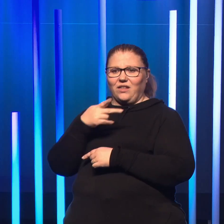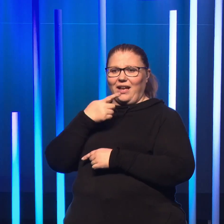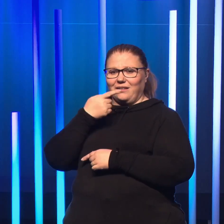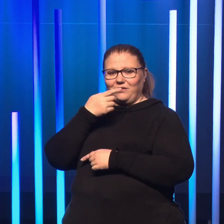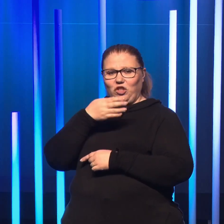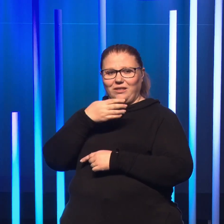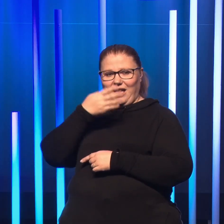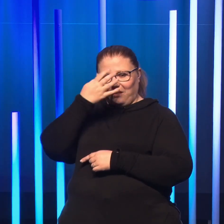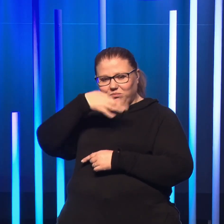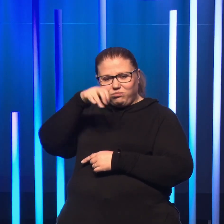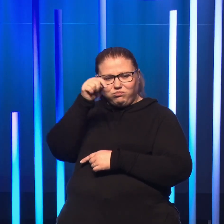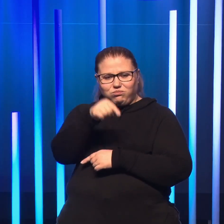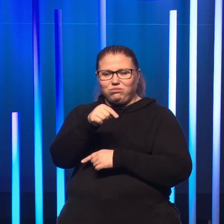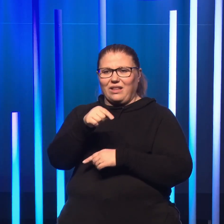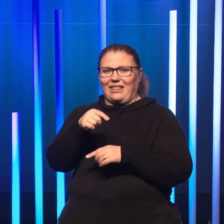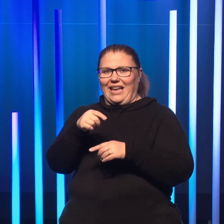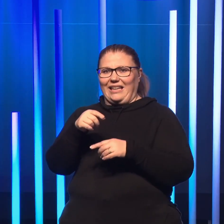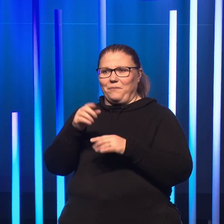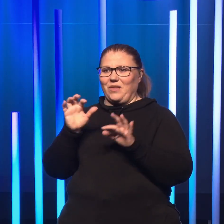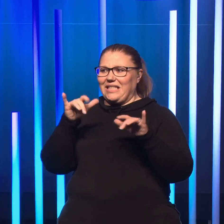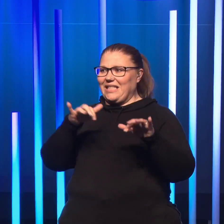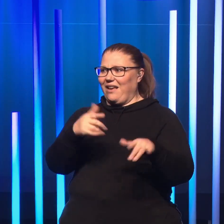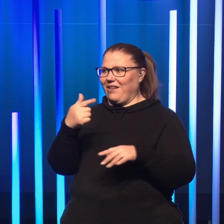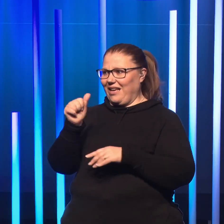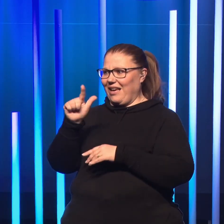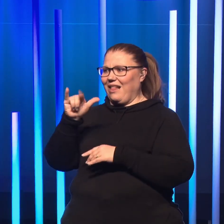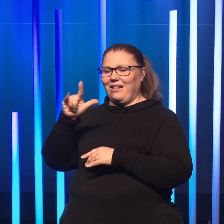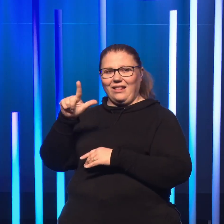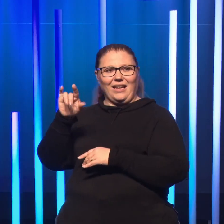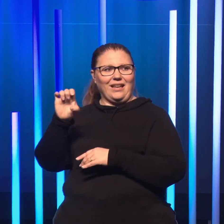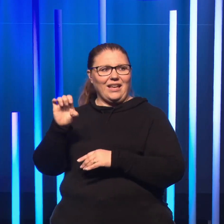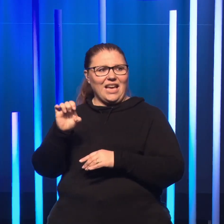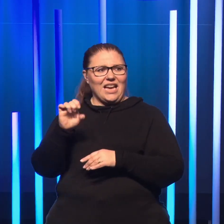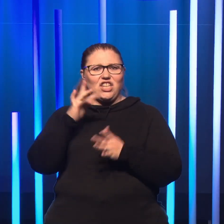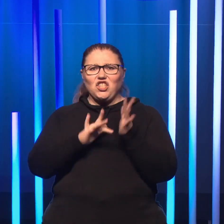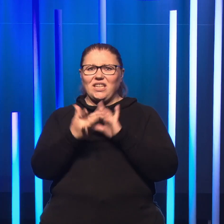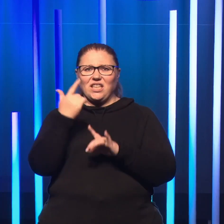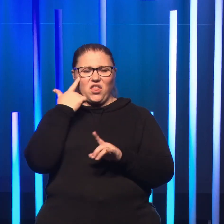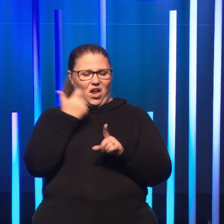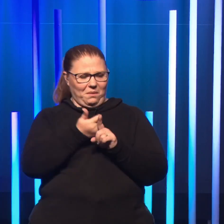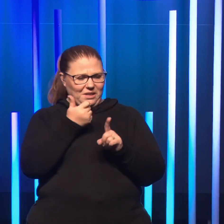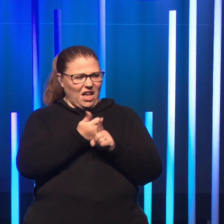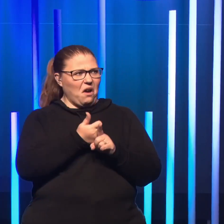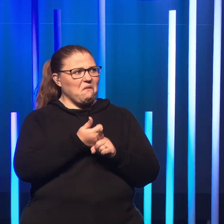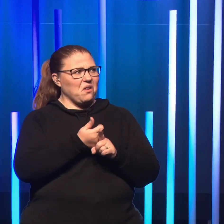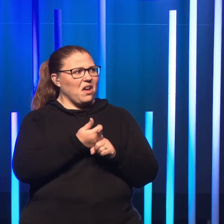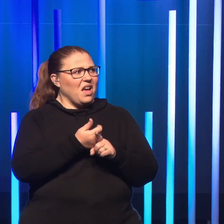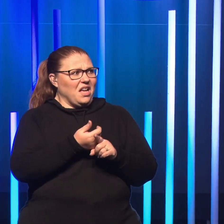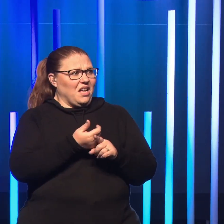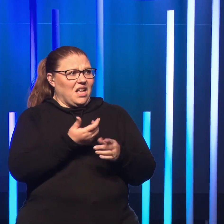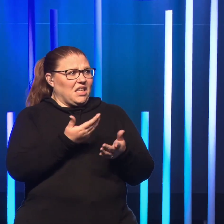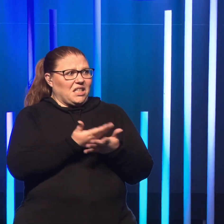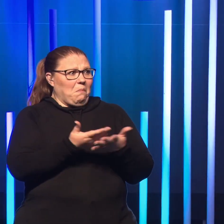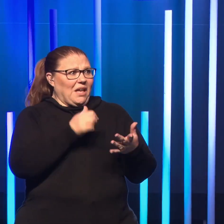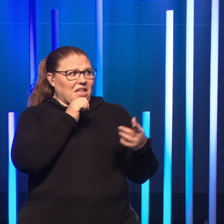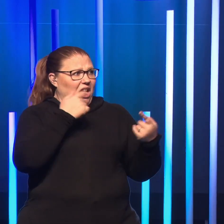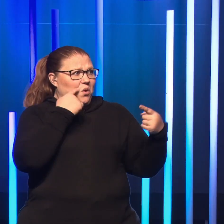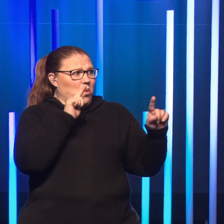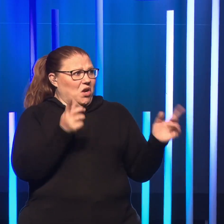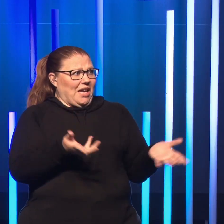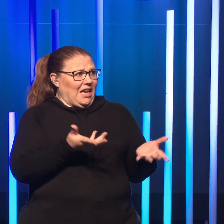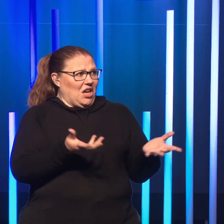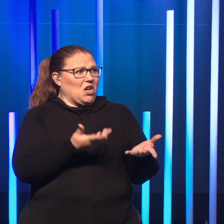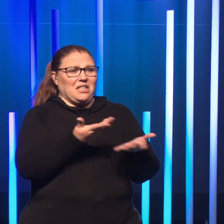himself, something's got to give. There's so much happening here. And the truth is, what we know from history is that the world